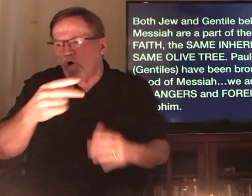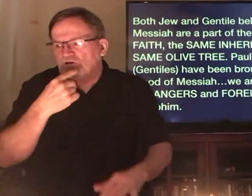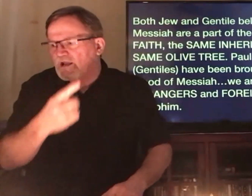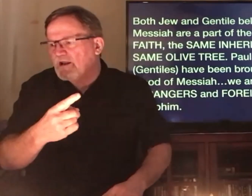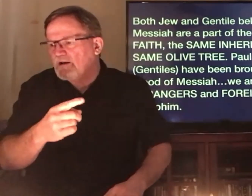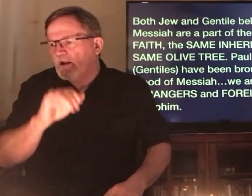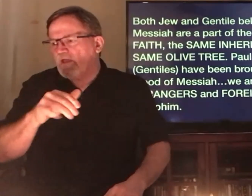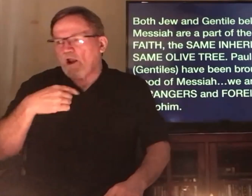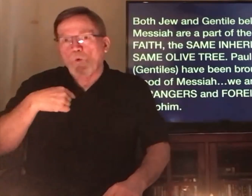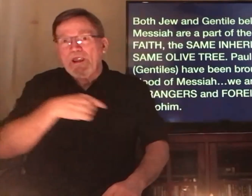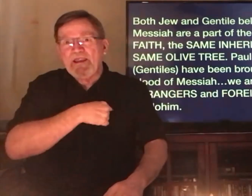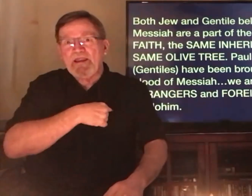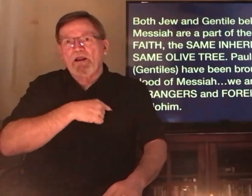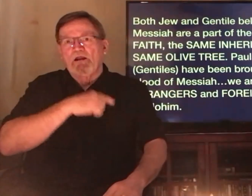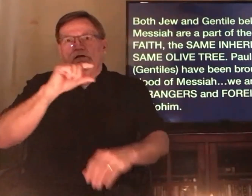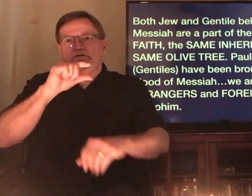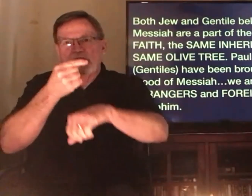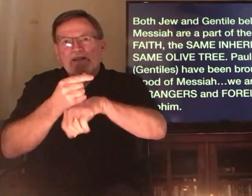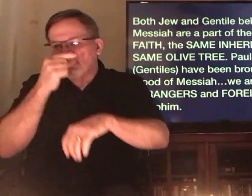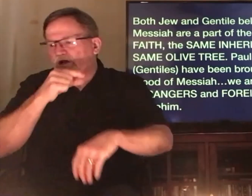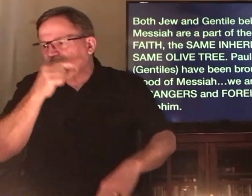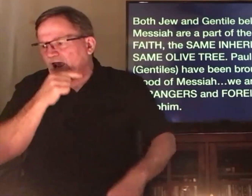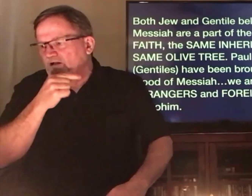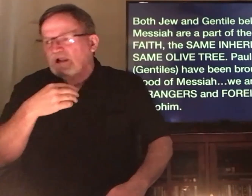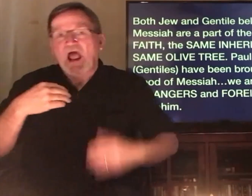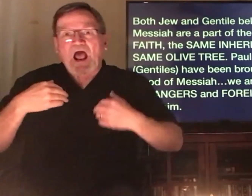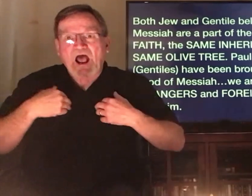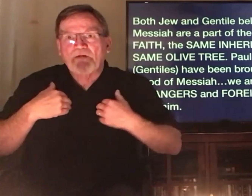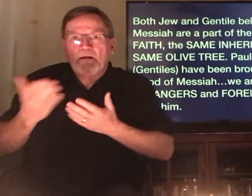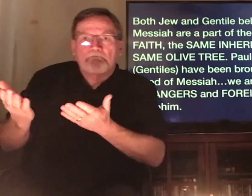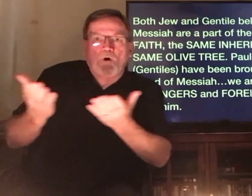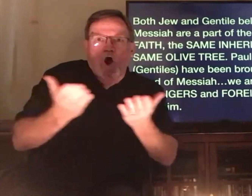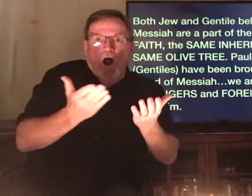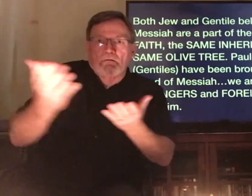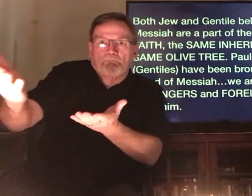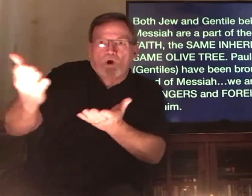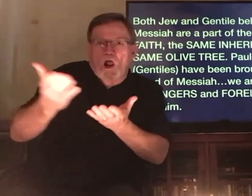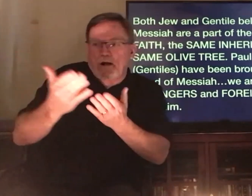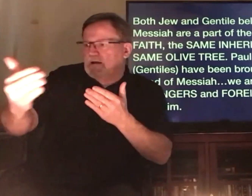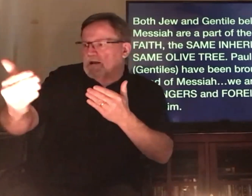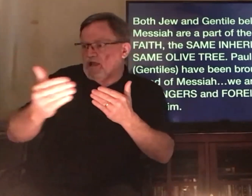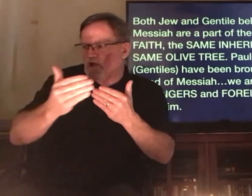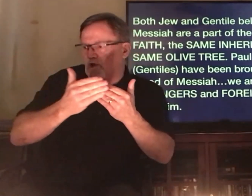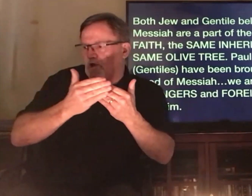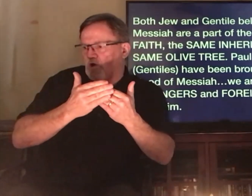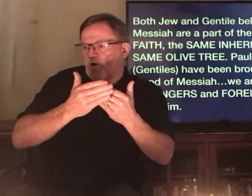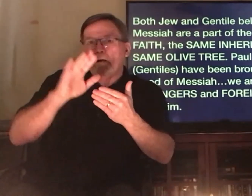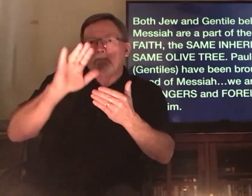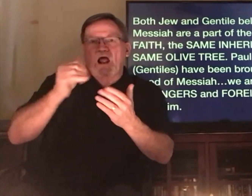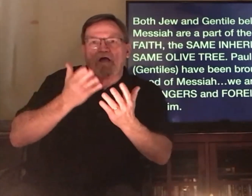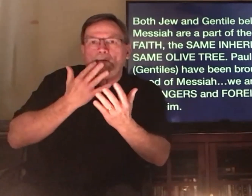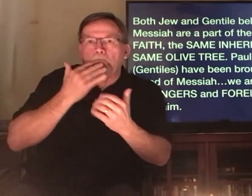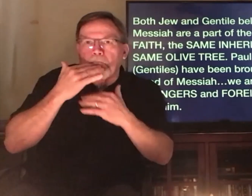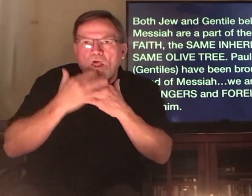world. And wow, then what happened later? What happened? By 300 AD, James.